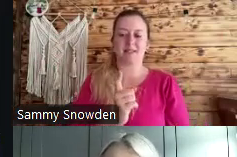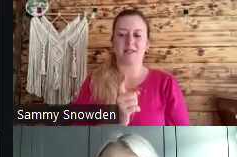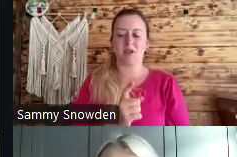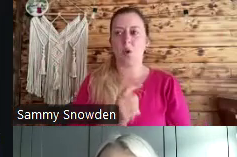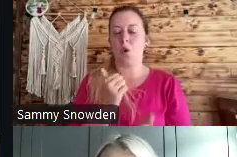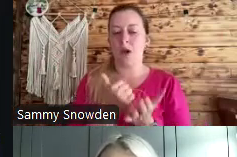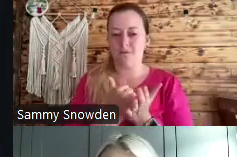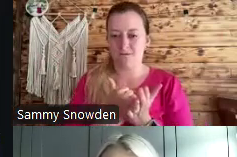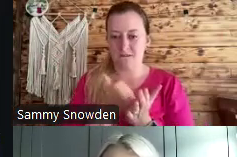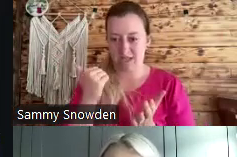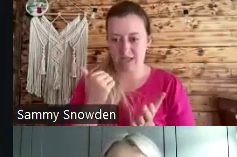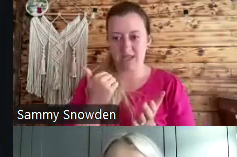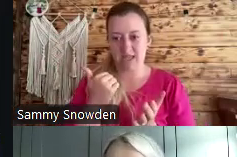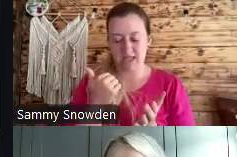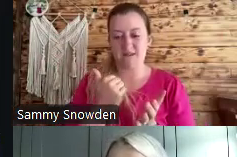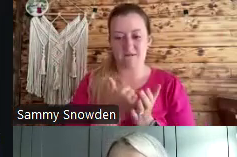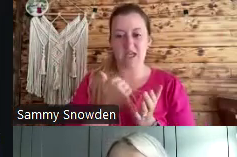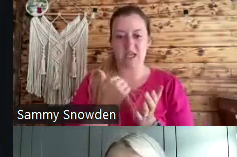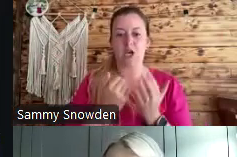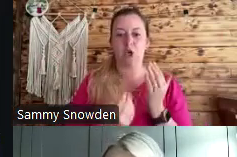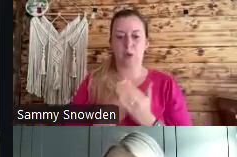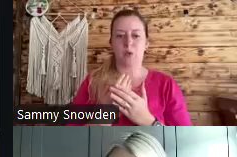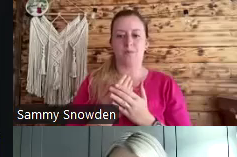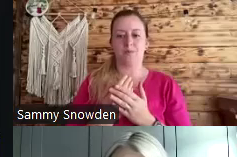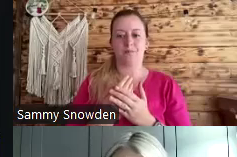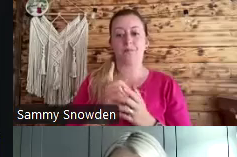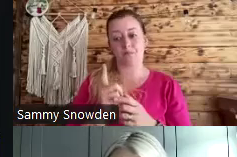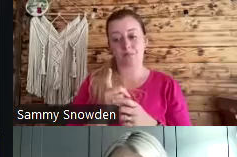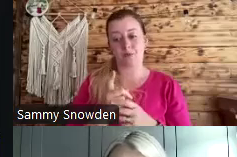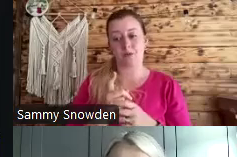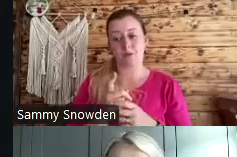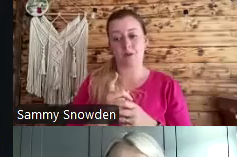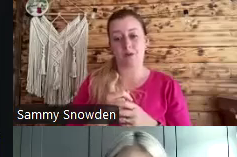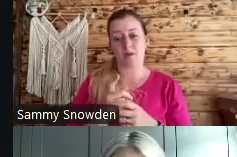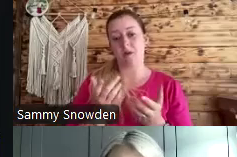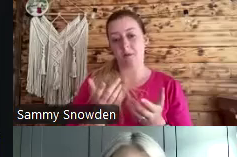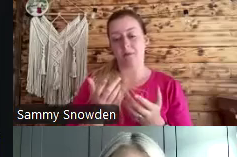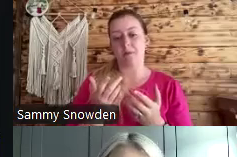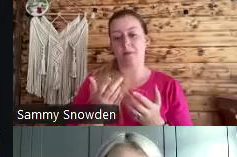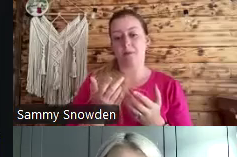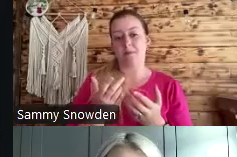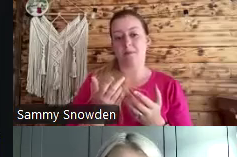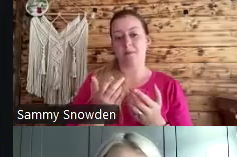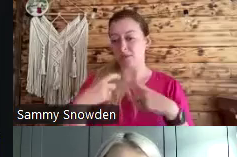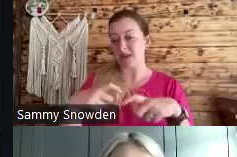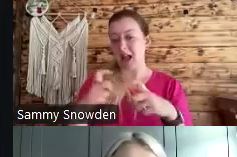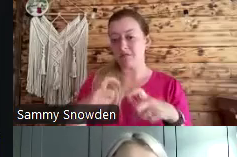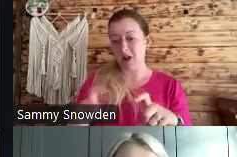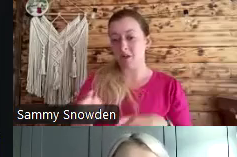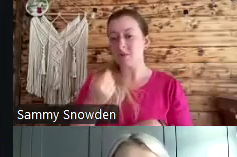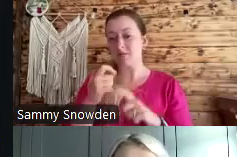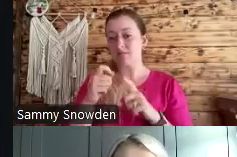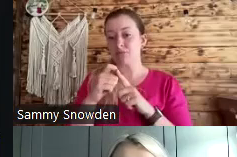eventually replace the PB Assist. So keep on taking your PB Assist for now, because it is great, and this is just going to top it when it does